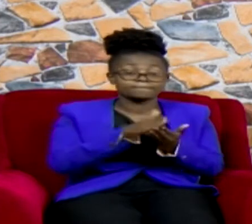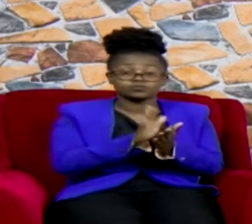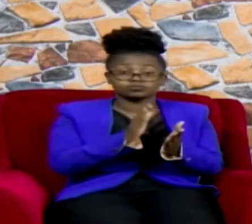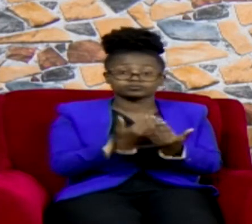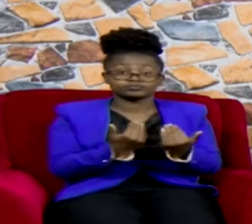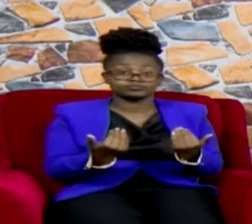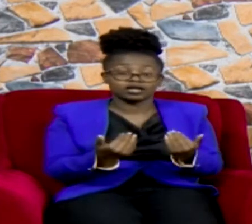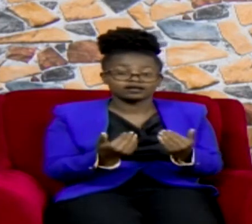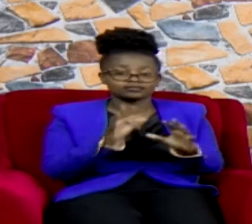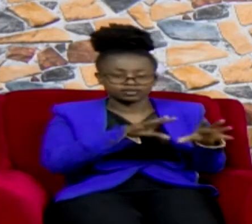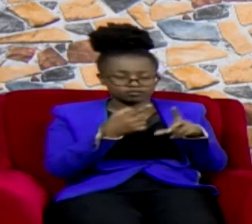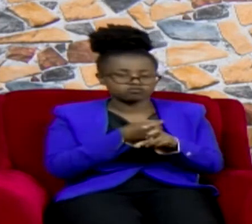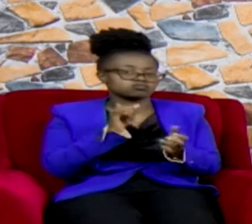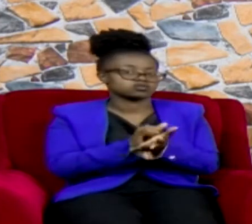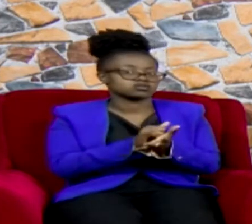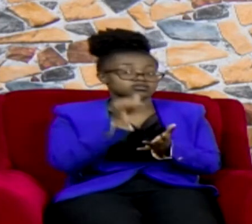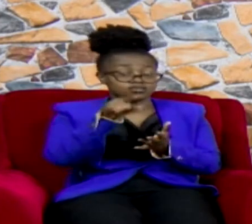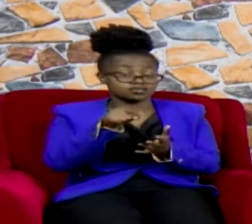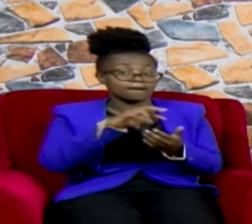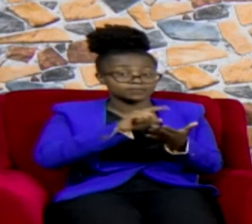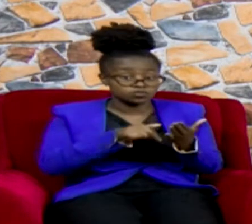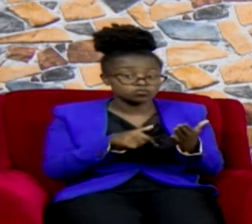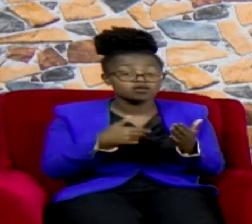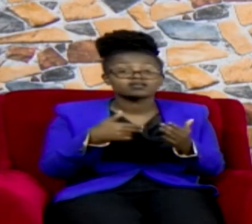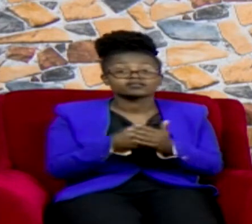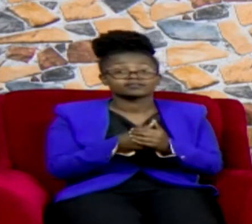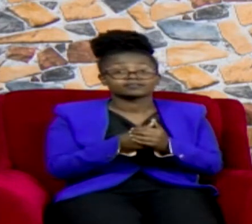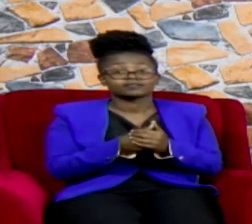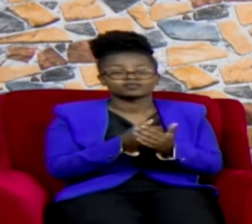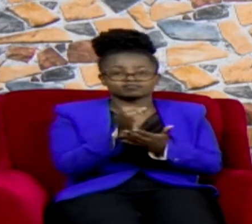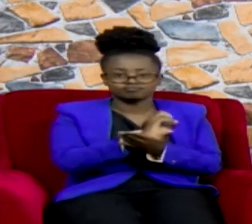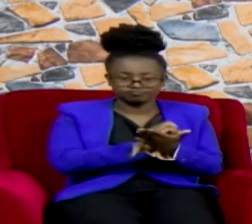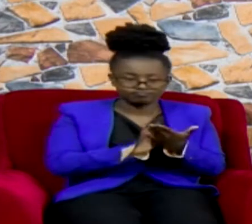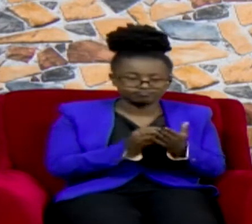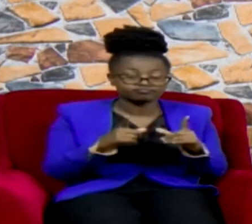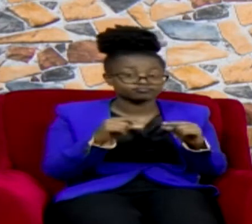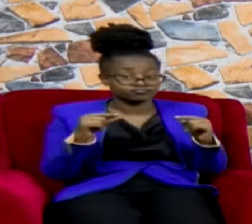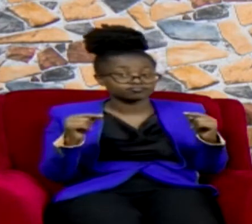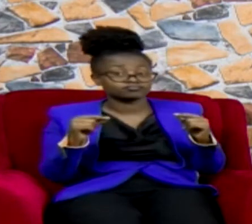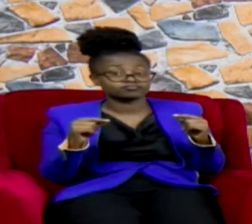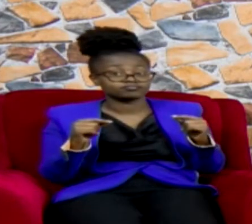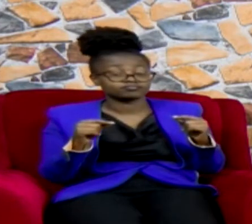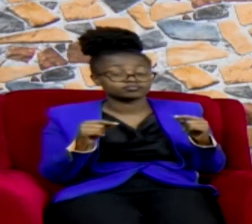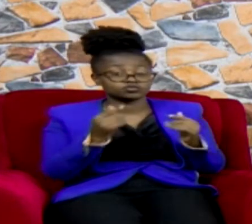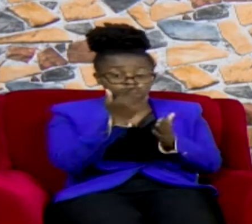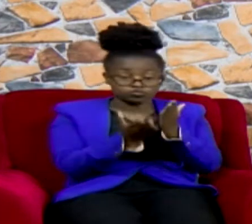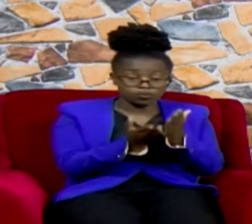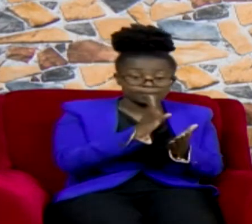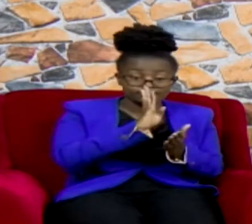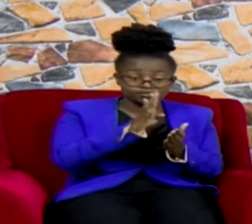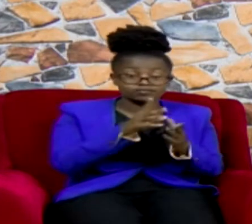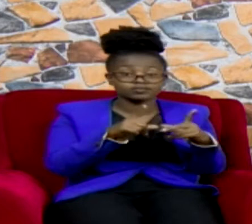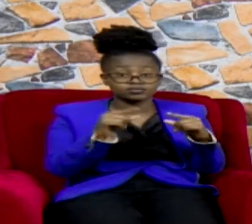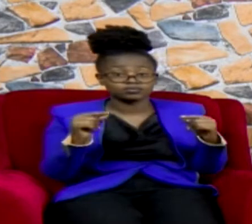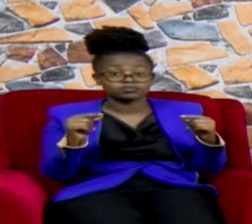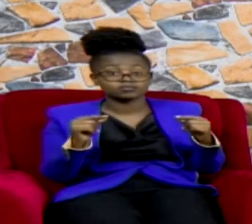spectrum suffer from hyperlexia. Hyperlexia means that high affinity to the written words. Okay. So you compare the spoken words